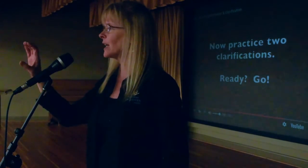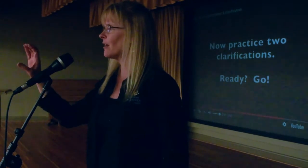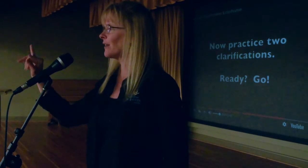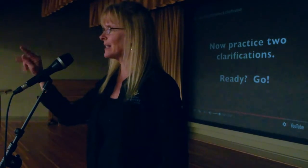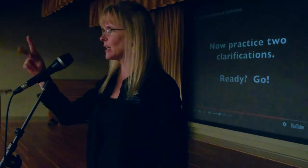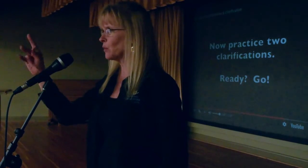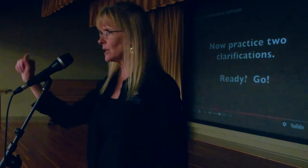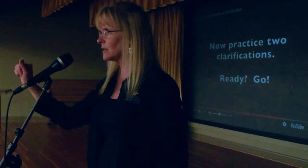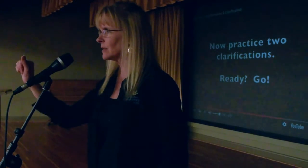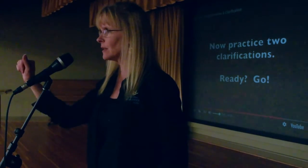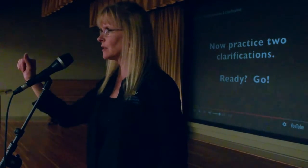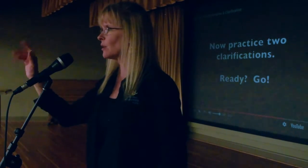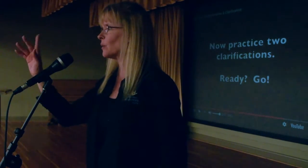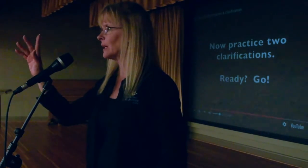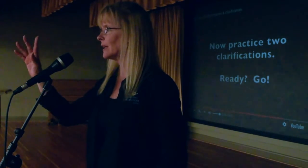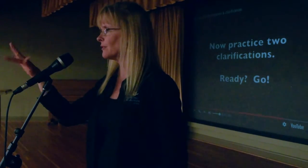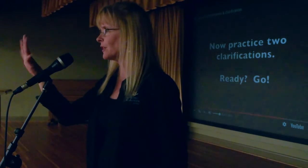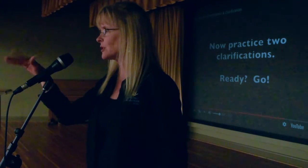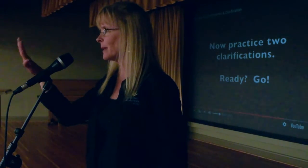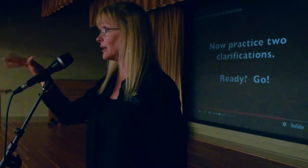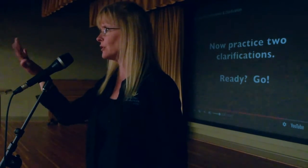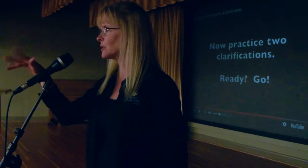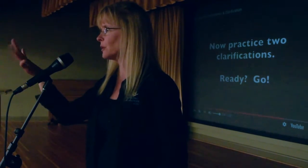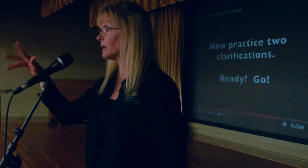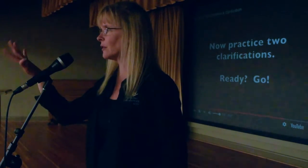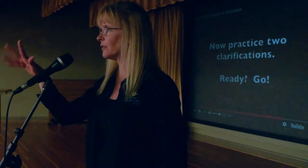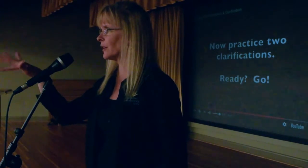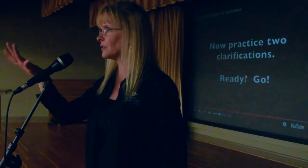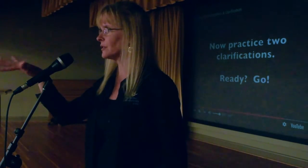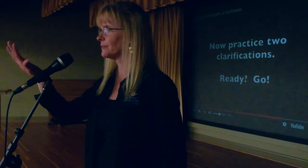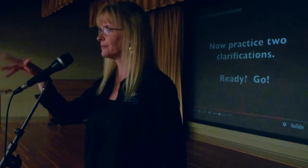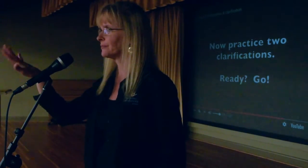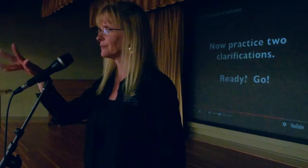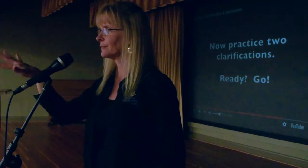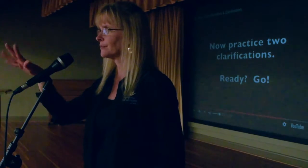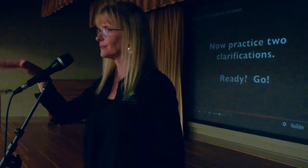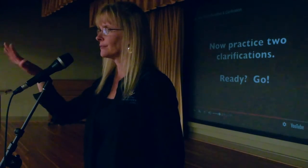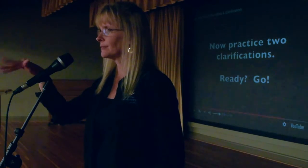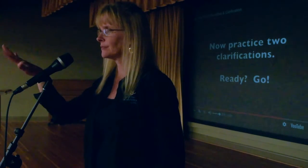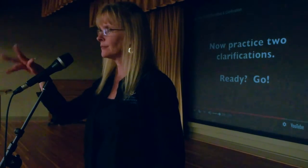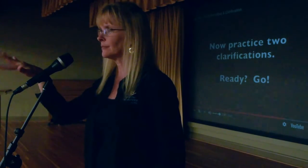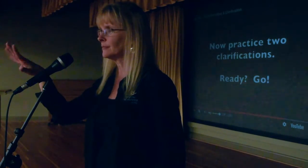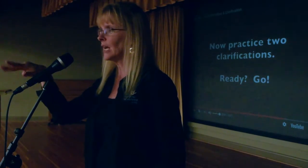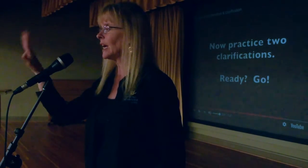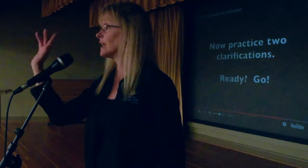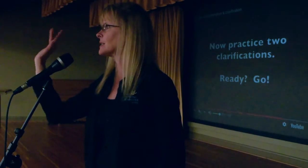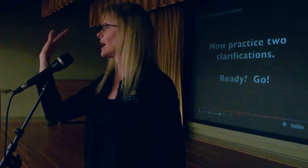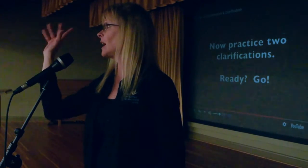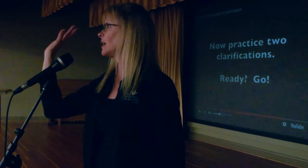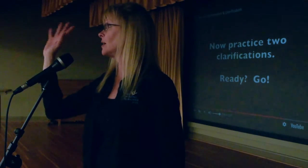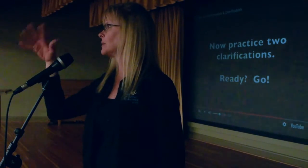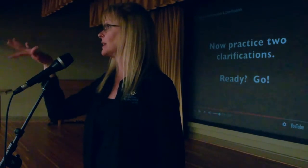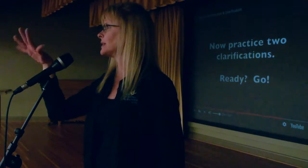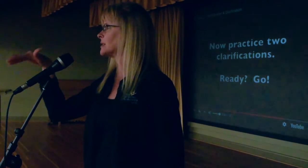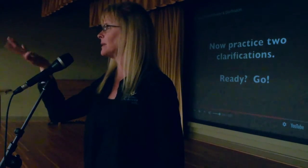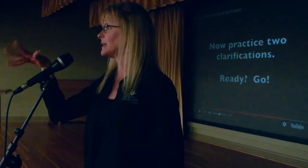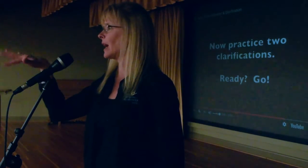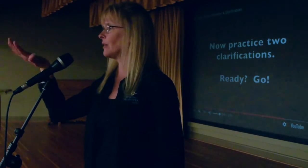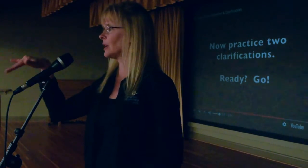how fast that was? So really in finger spelling you just wiggle your fingers. And it's not up, it needs to be down, like